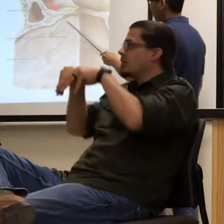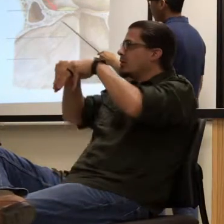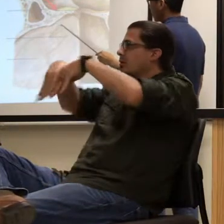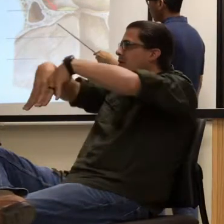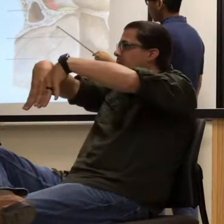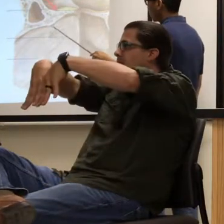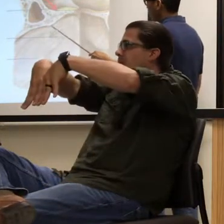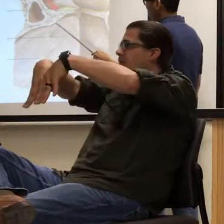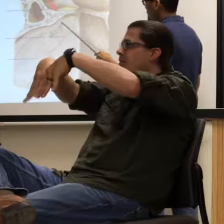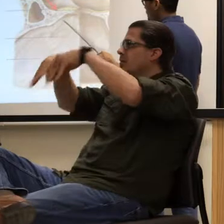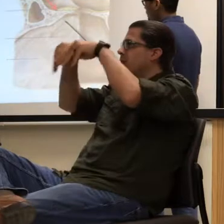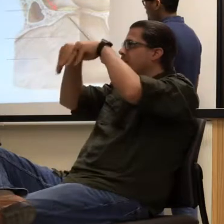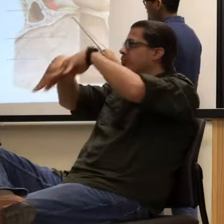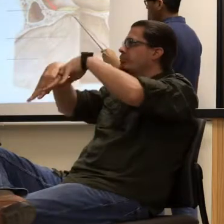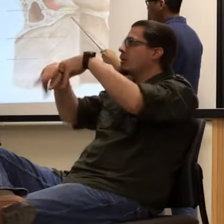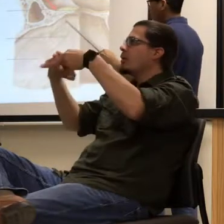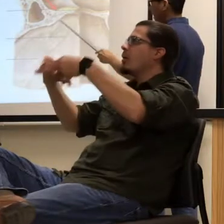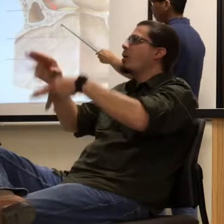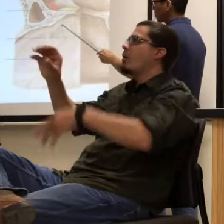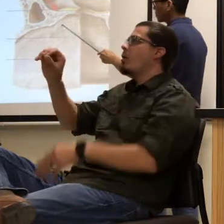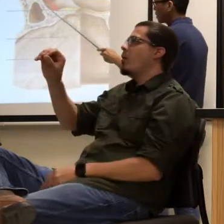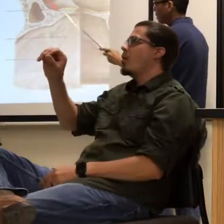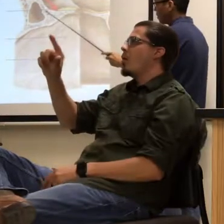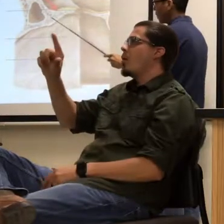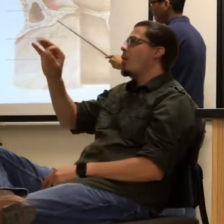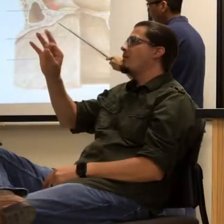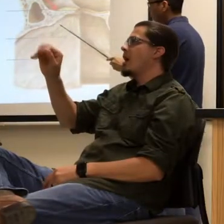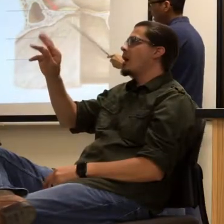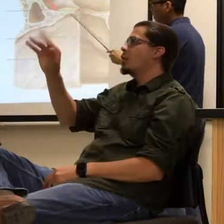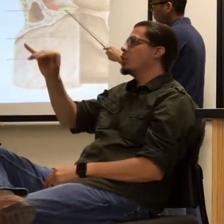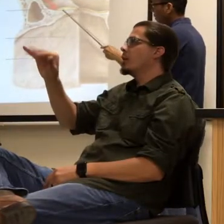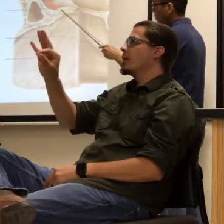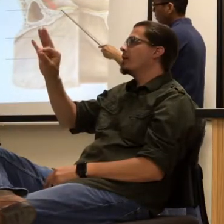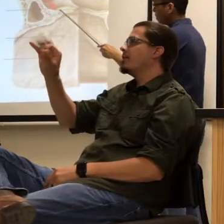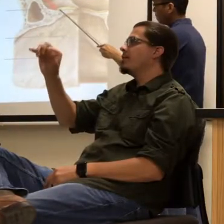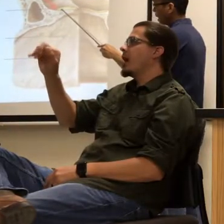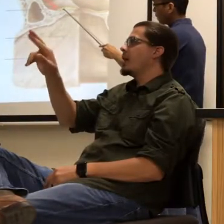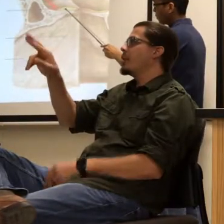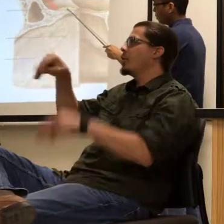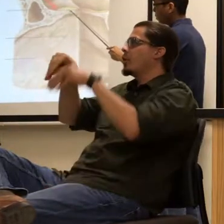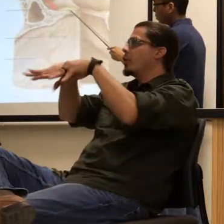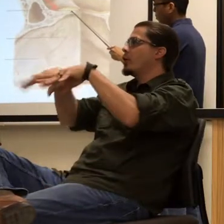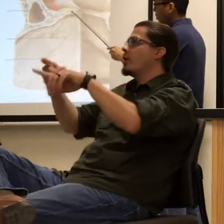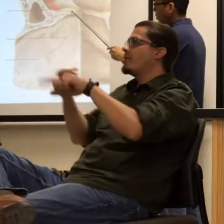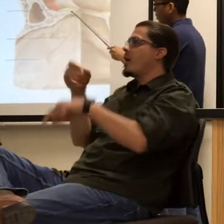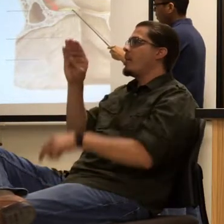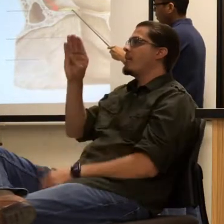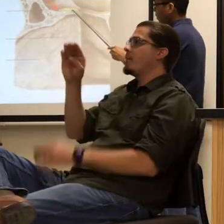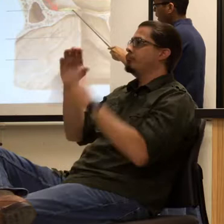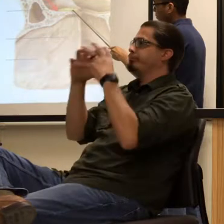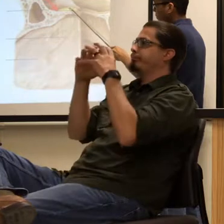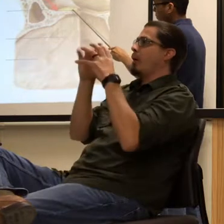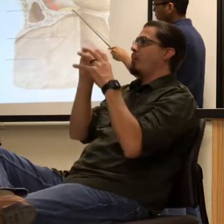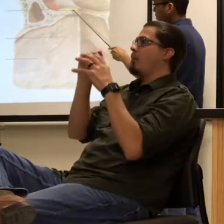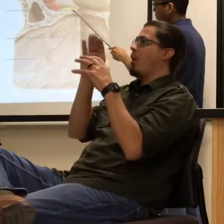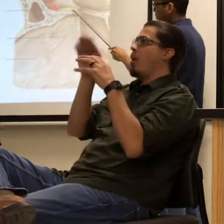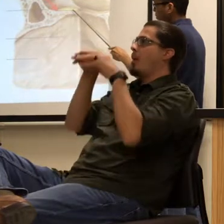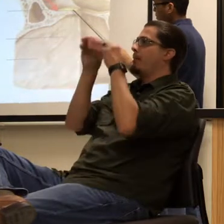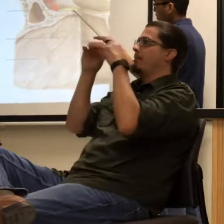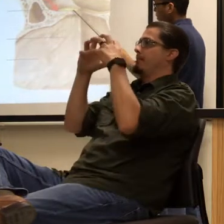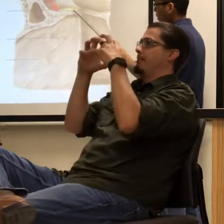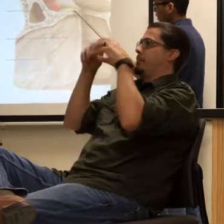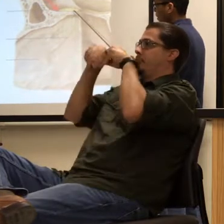fibers here, they're called olfactory fibers, but they come off the olfactory bulb. The olfactory